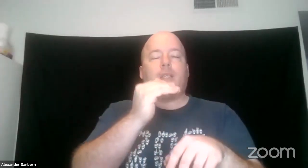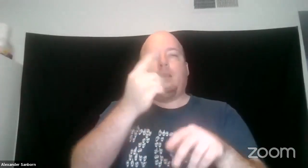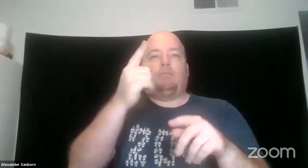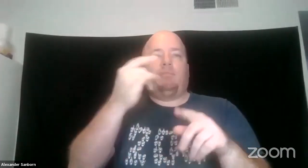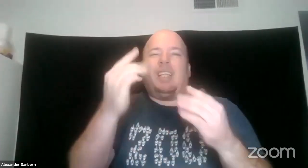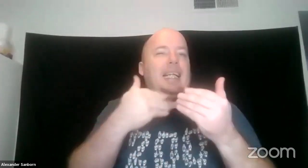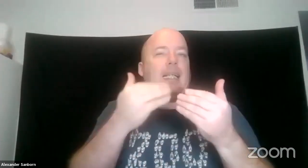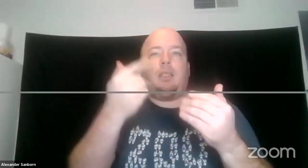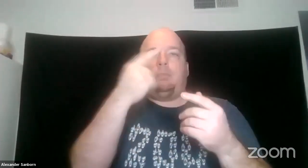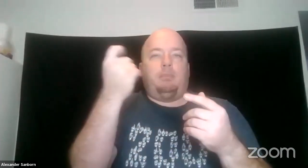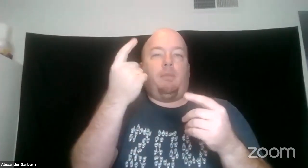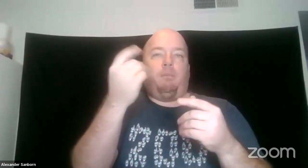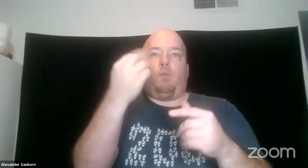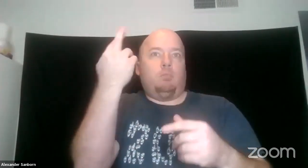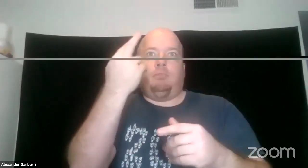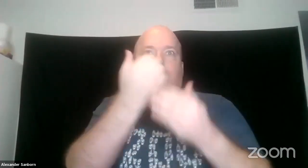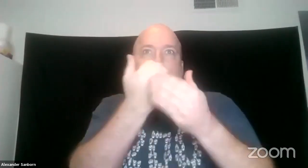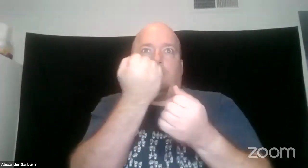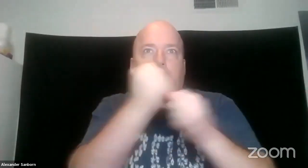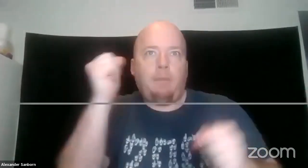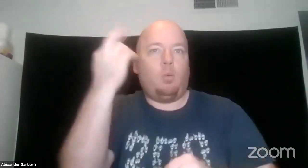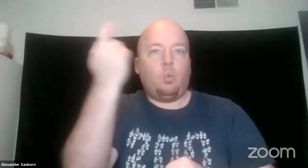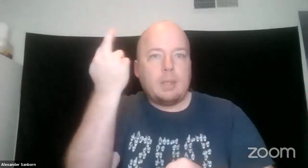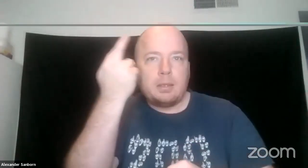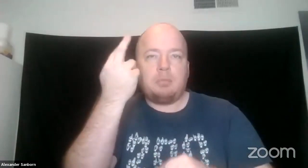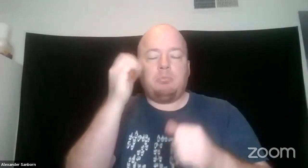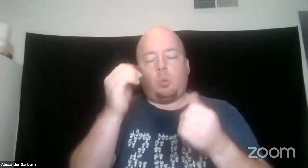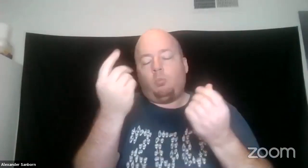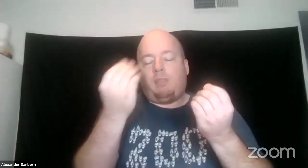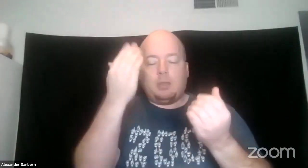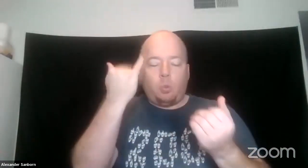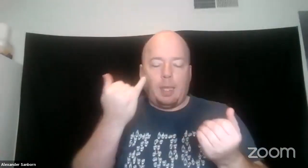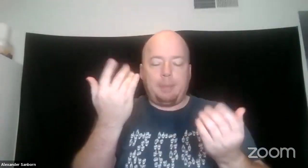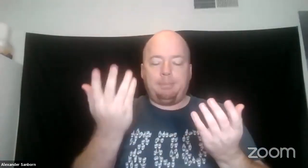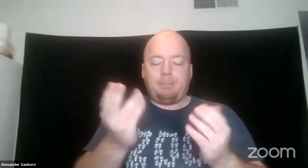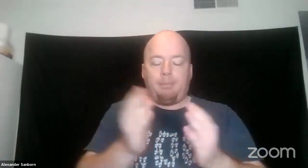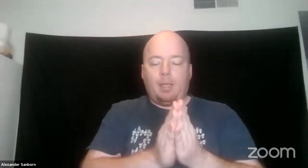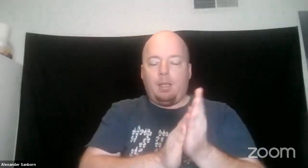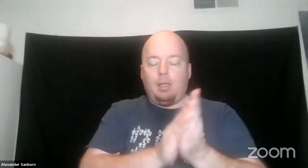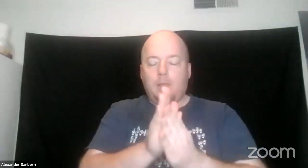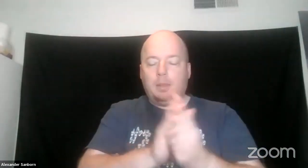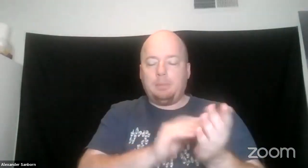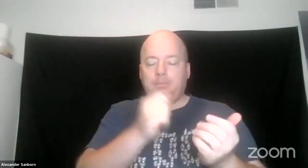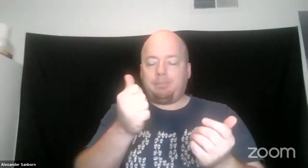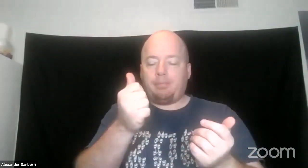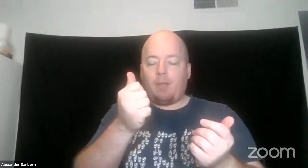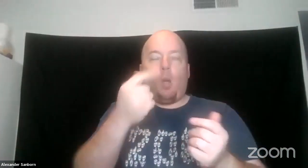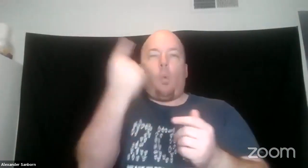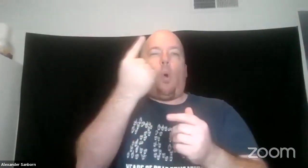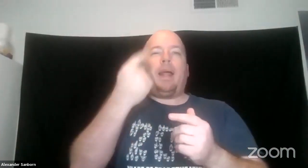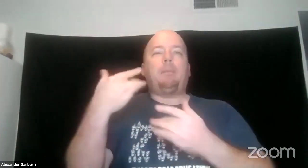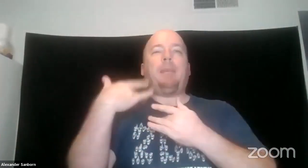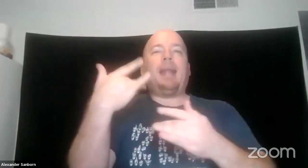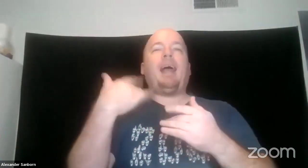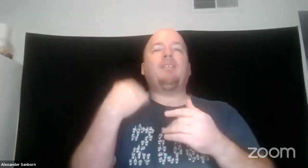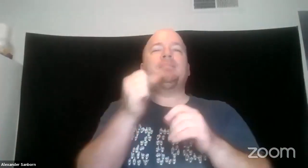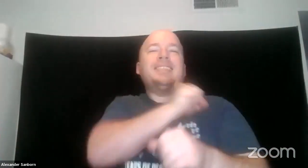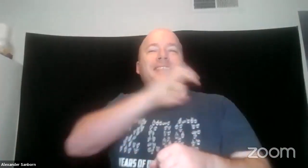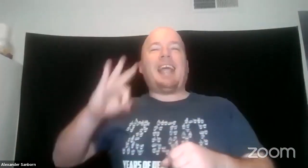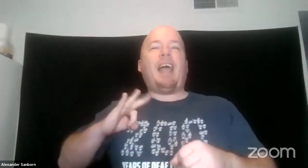and who the staff members are. I think that would be an easy thing to do, just simply listing the